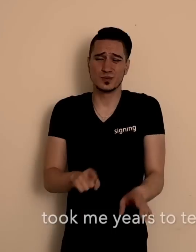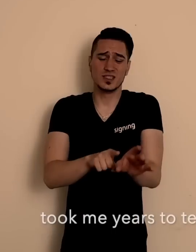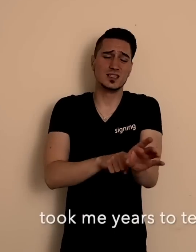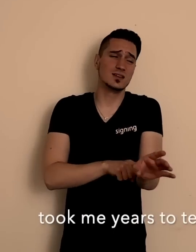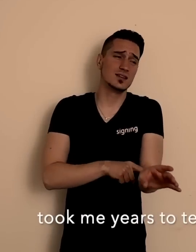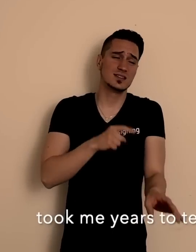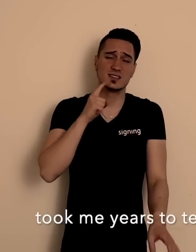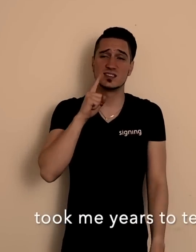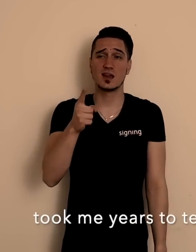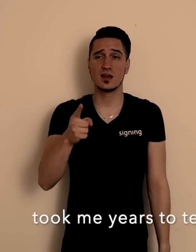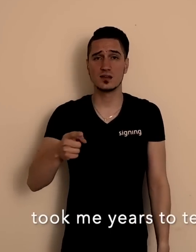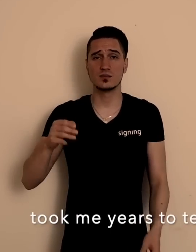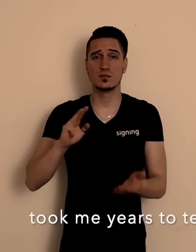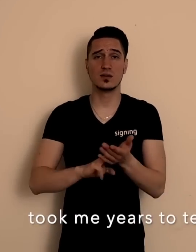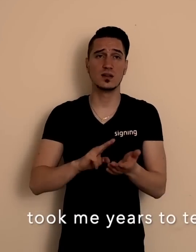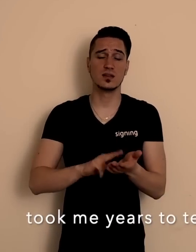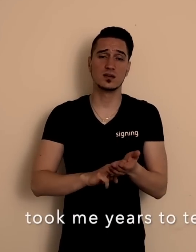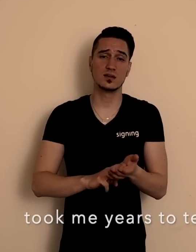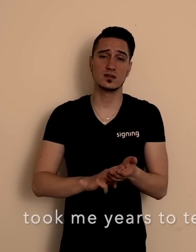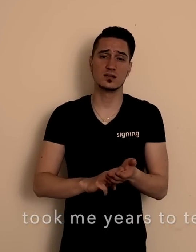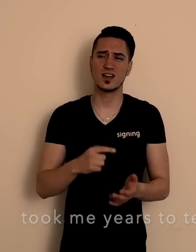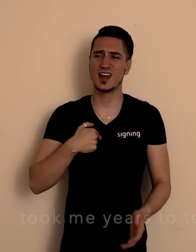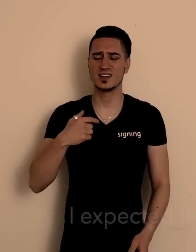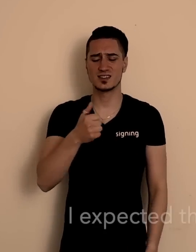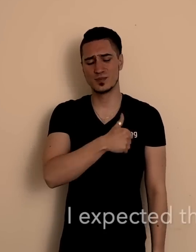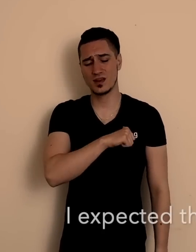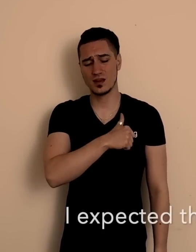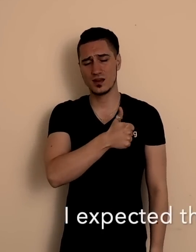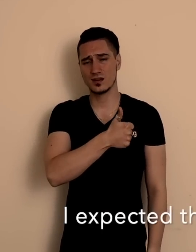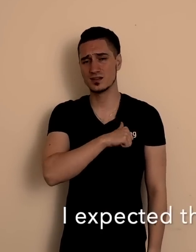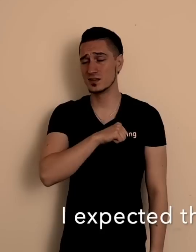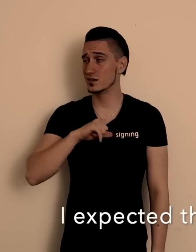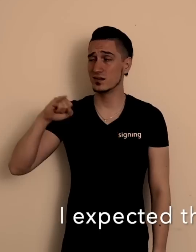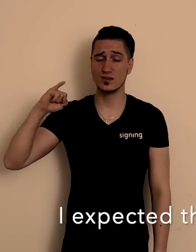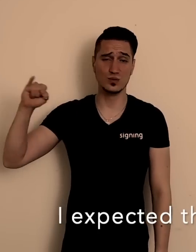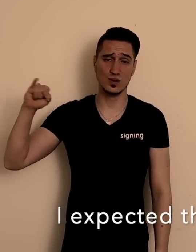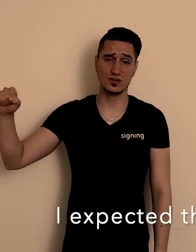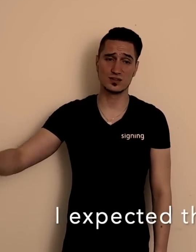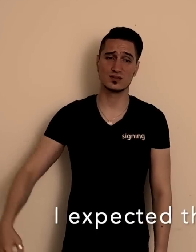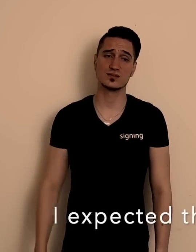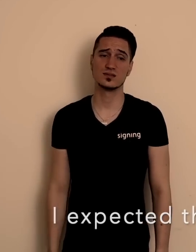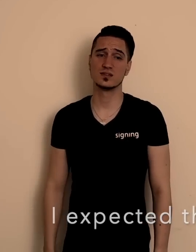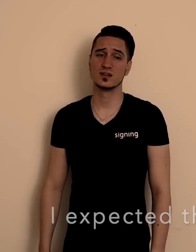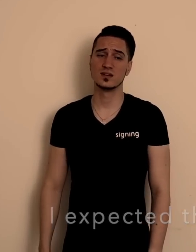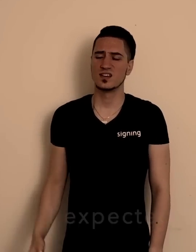me years to tell my mother I expected the worst I